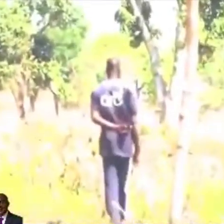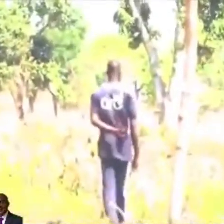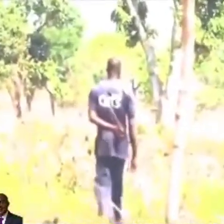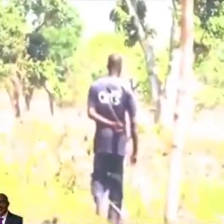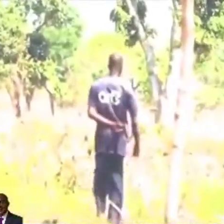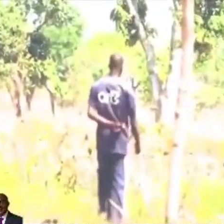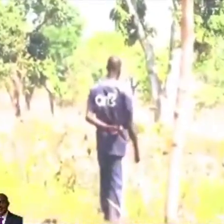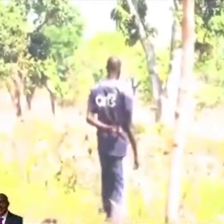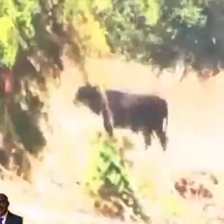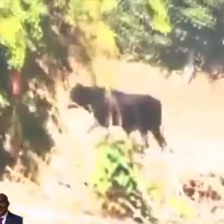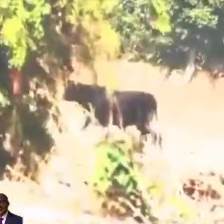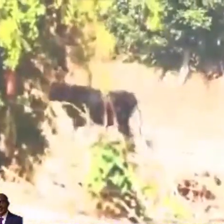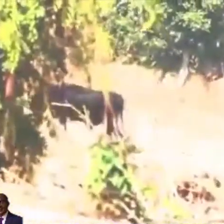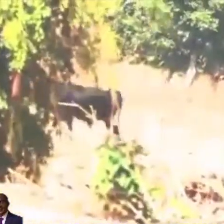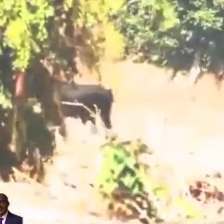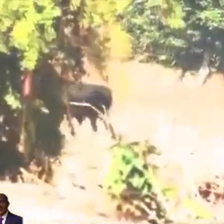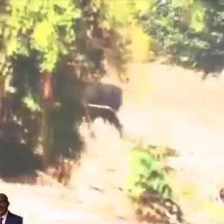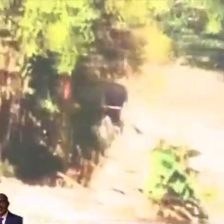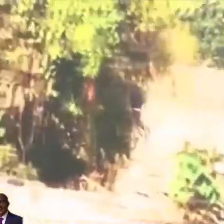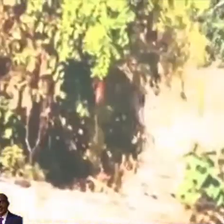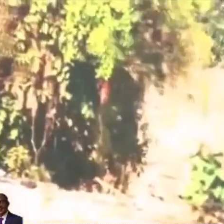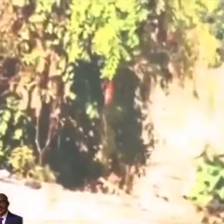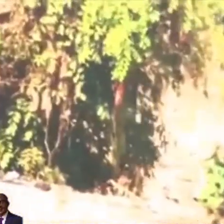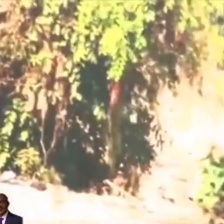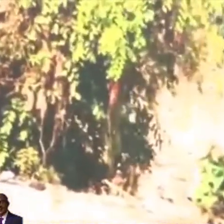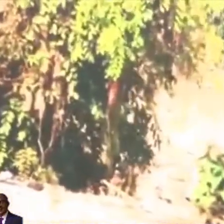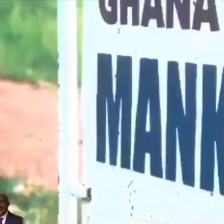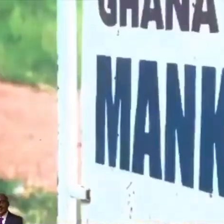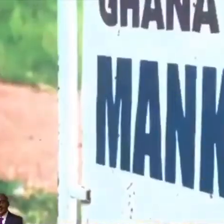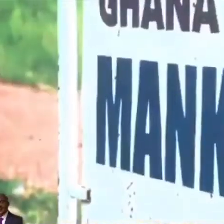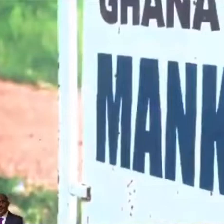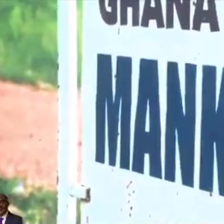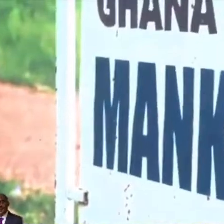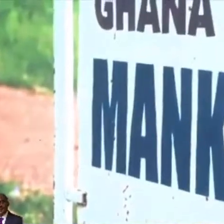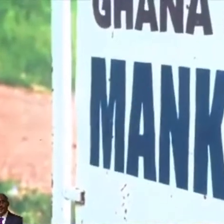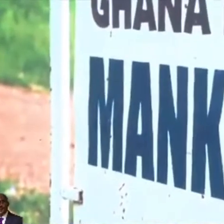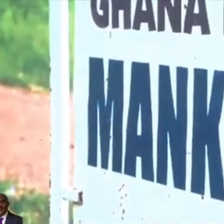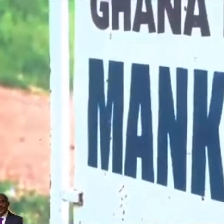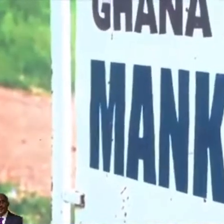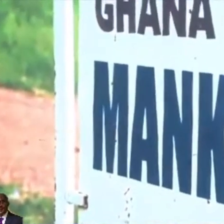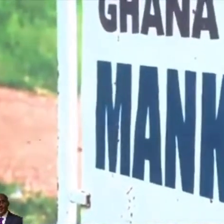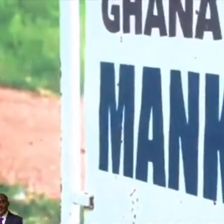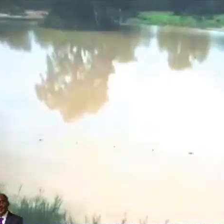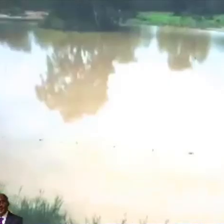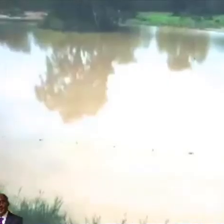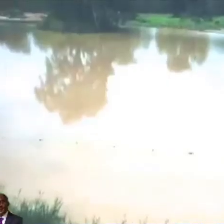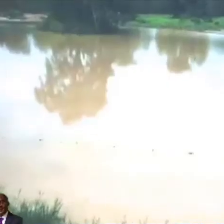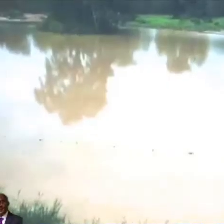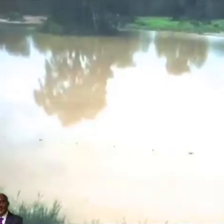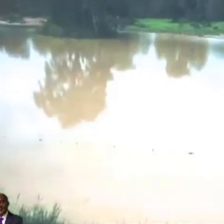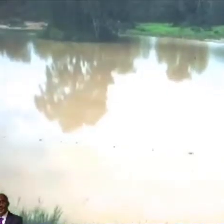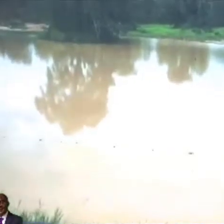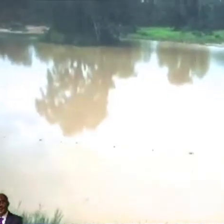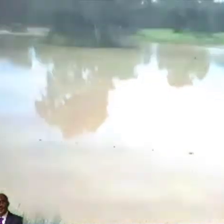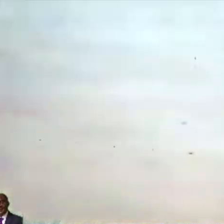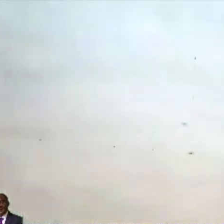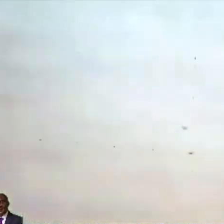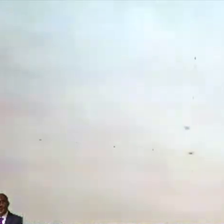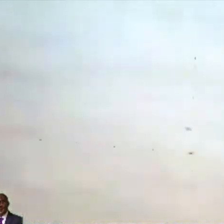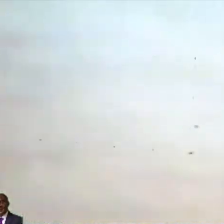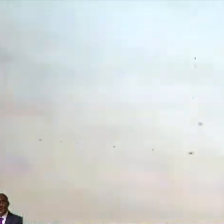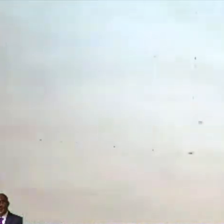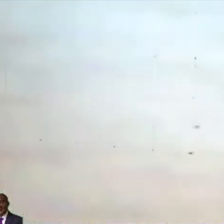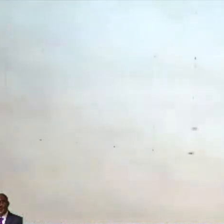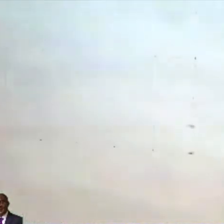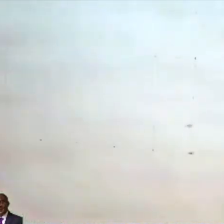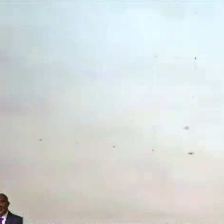longer invade the farms belonging to the residents. This is the Mankuma Dam in the Mankuma electoral area of